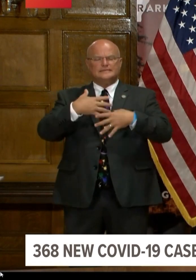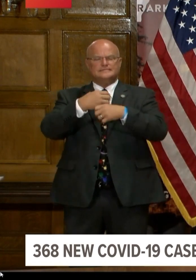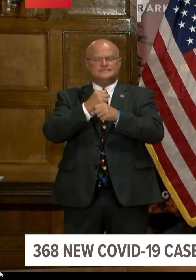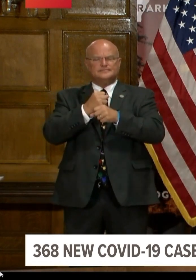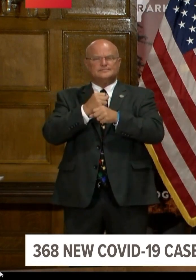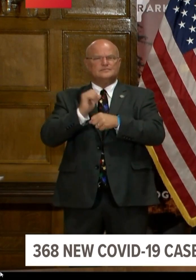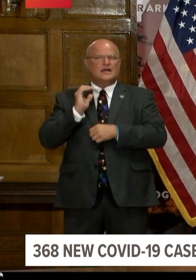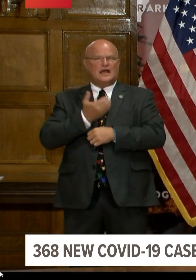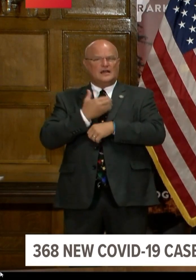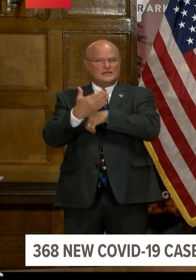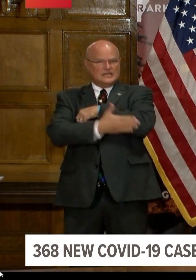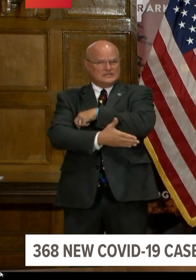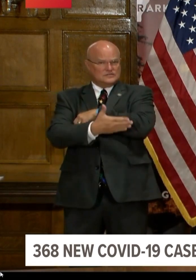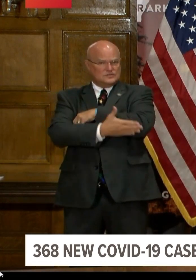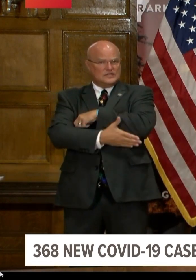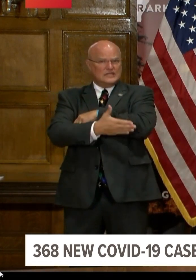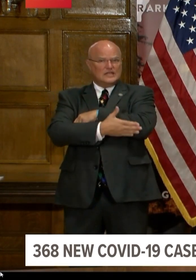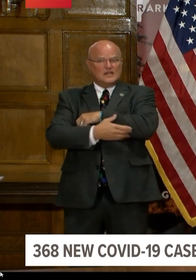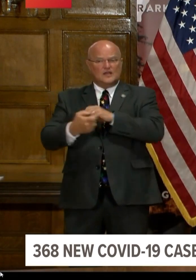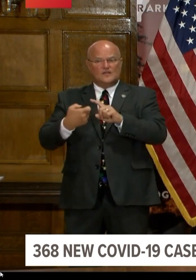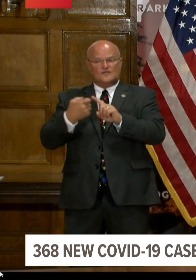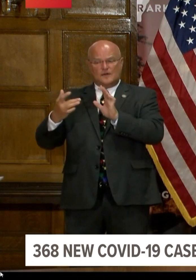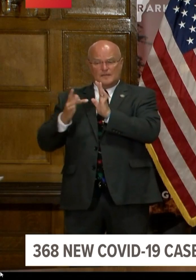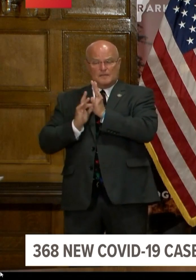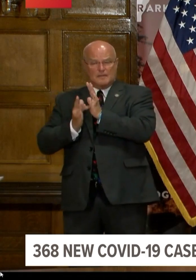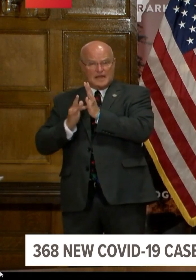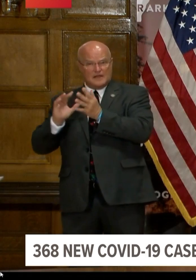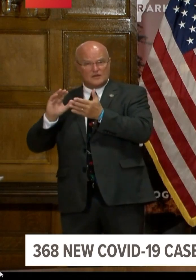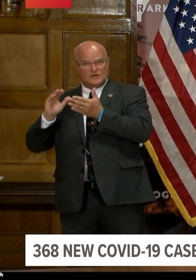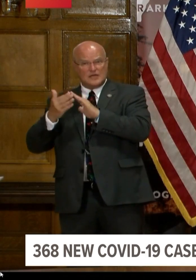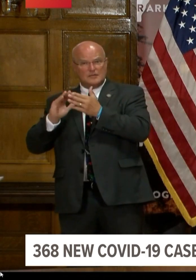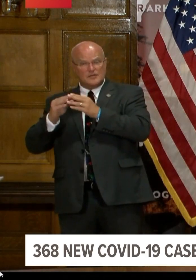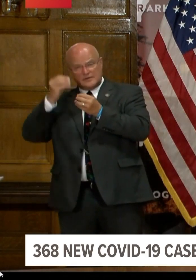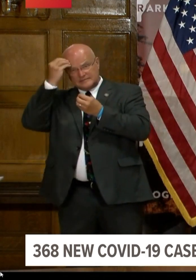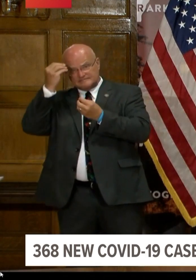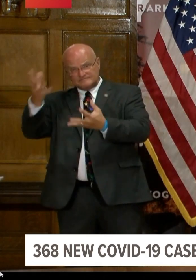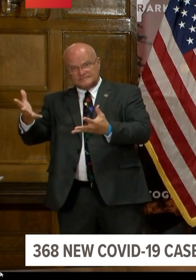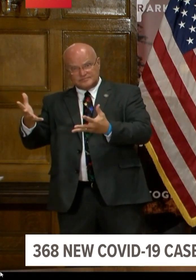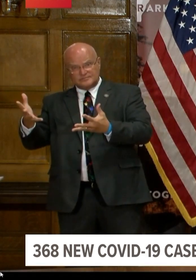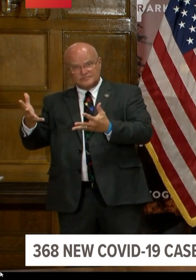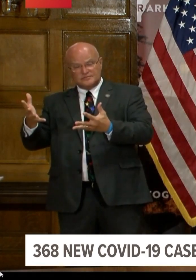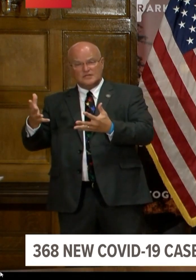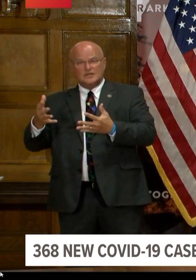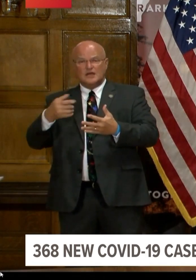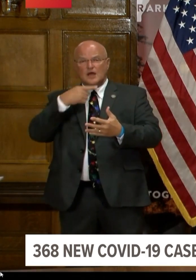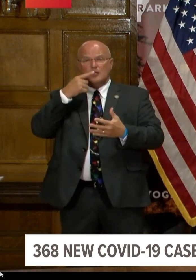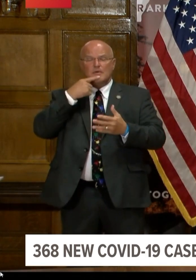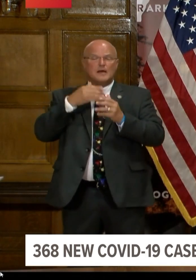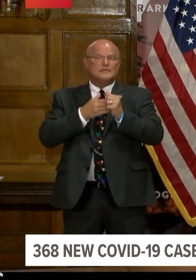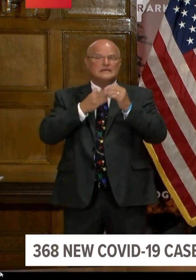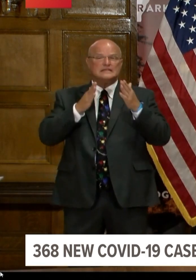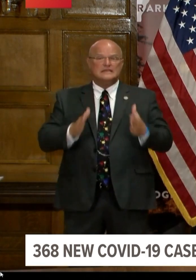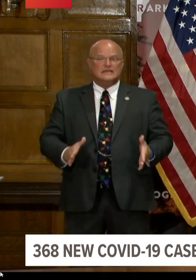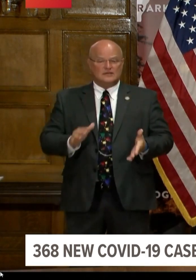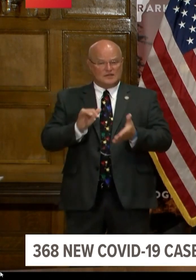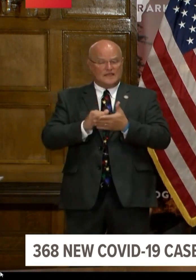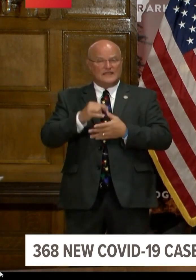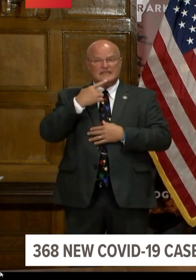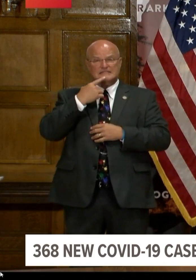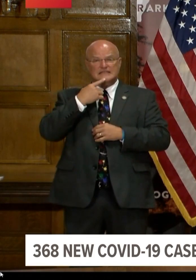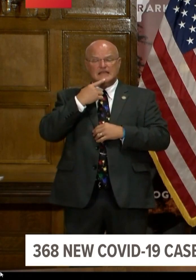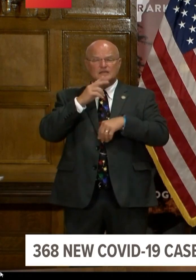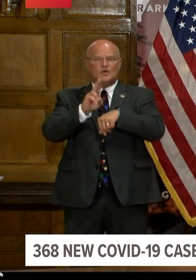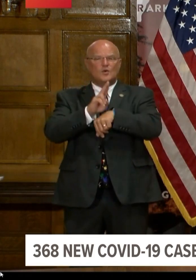our country from the medical community to public leaders that indicate that